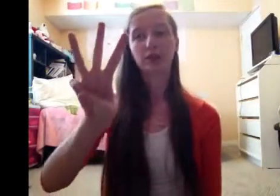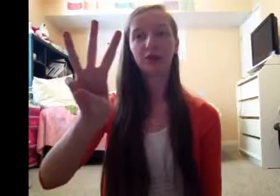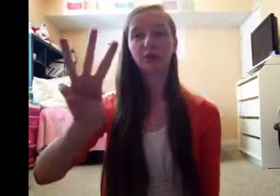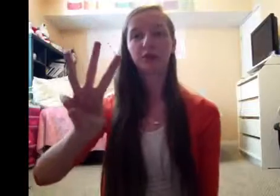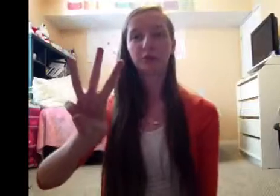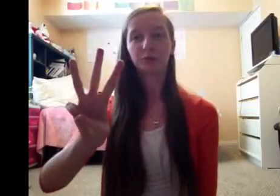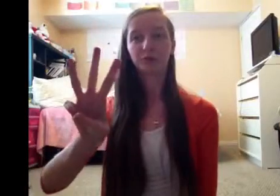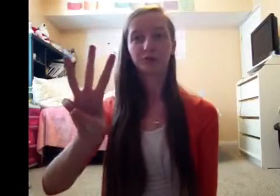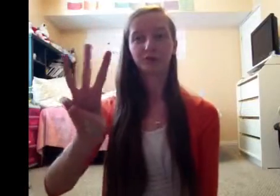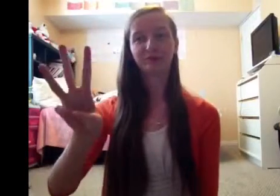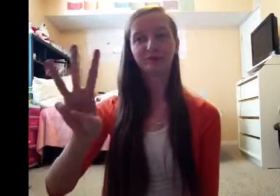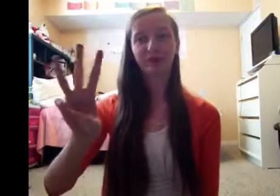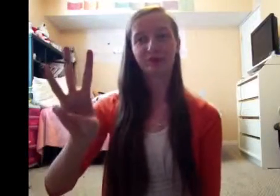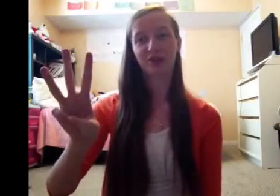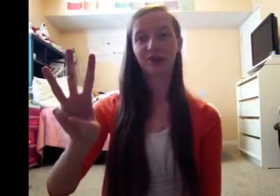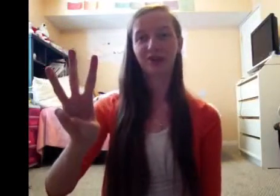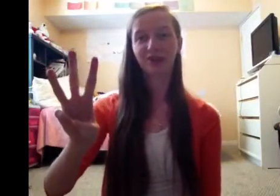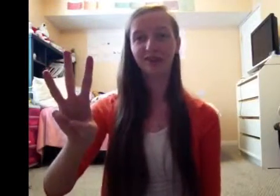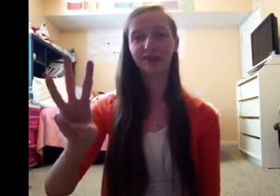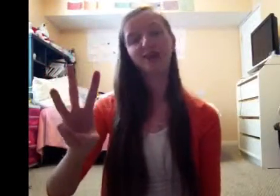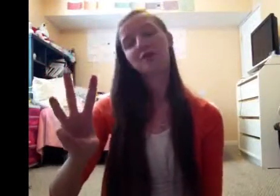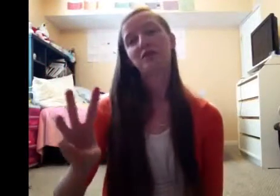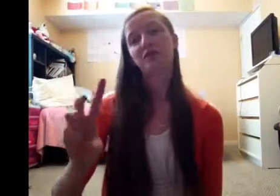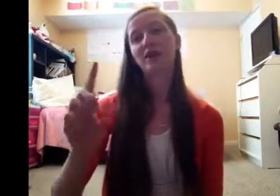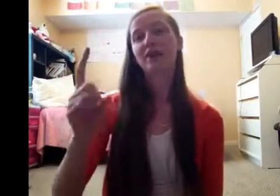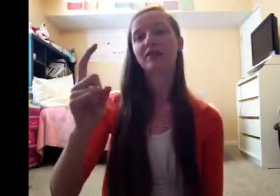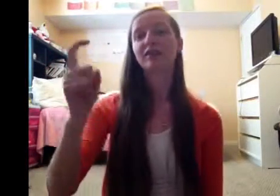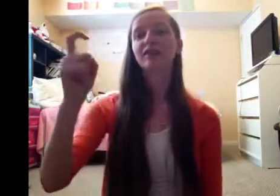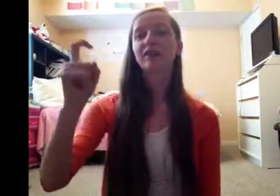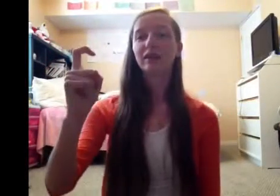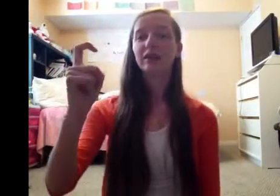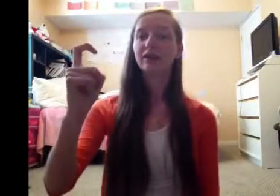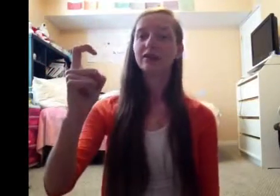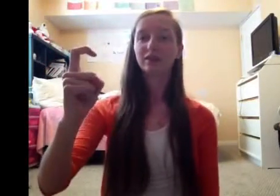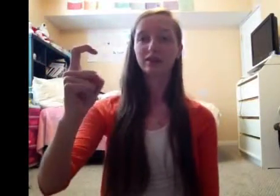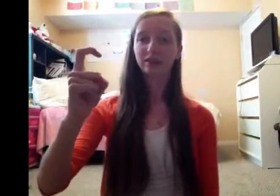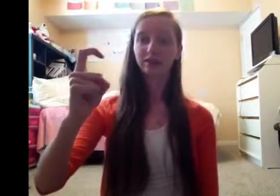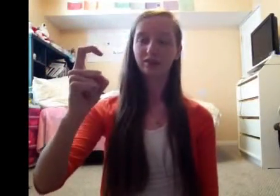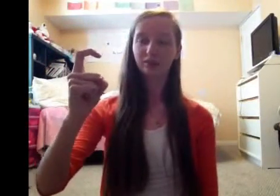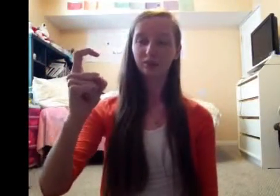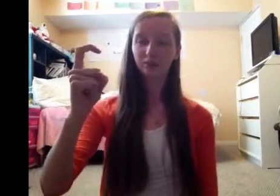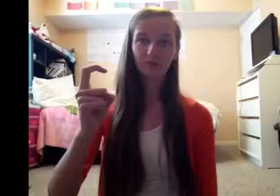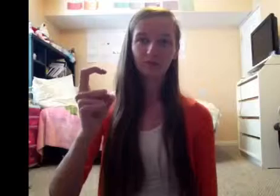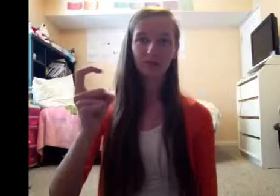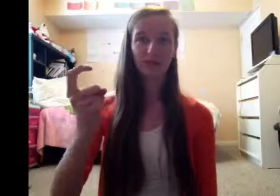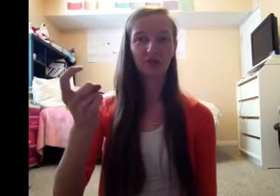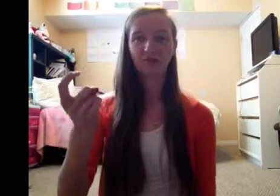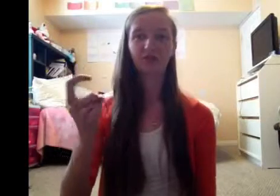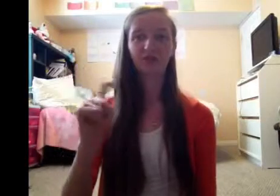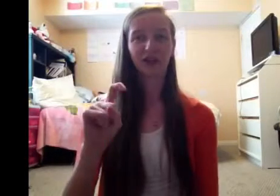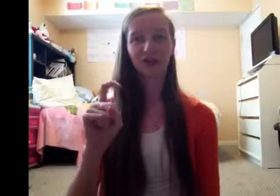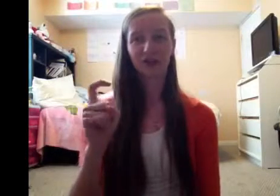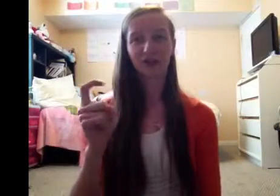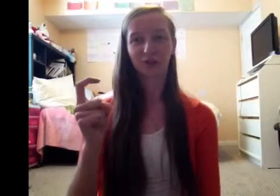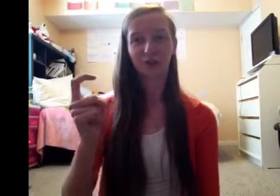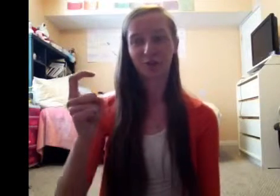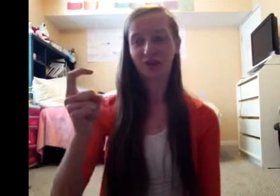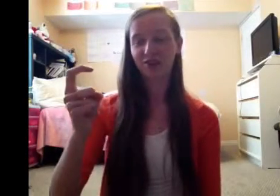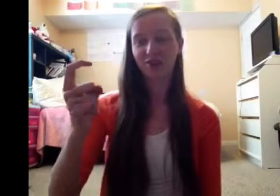W. These ones are kind of easy, except for X. X is like this. I don't really have a trick to remember that. It's just kind